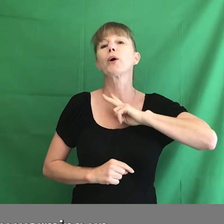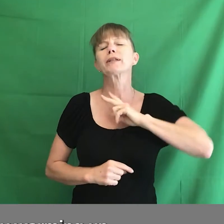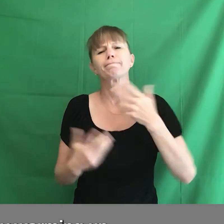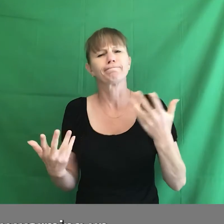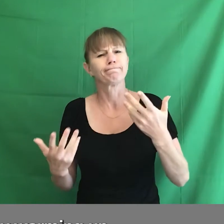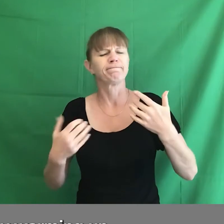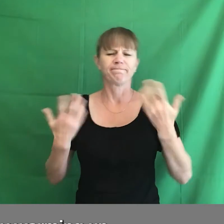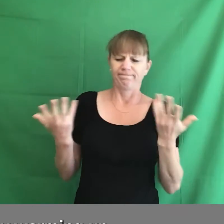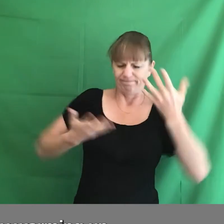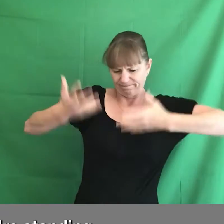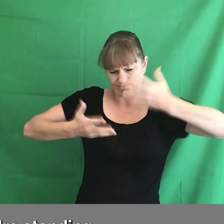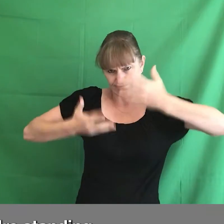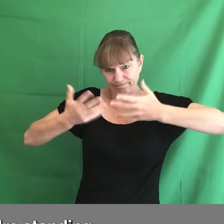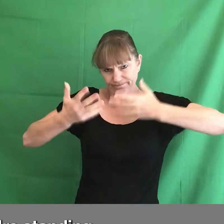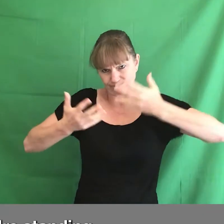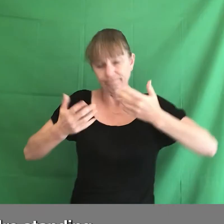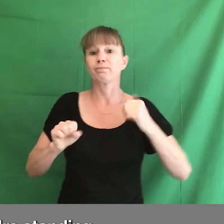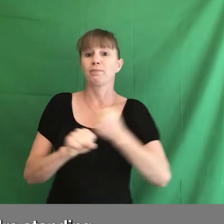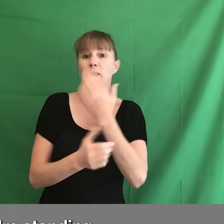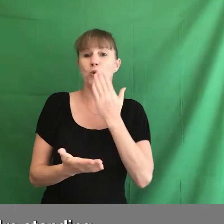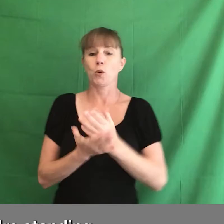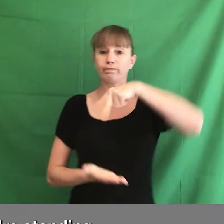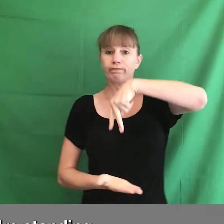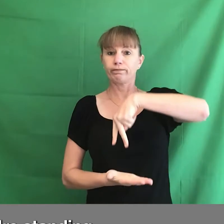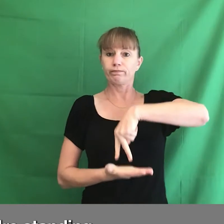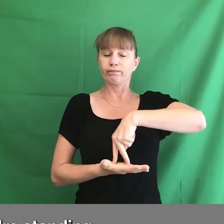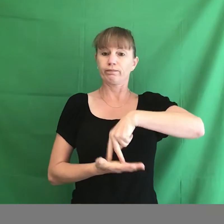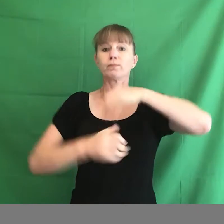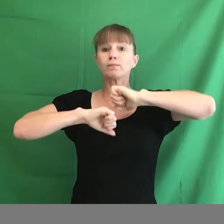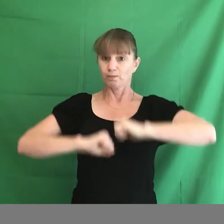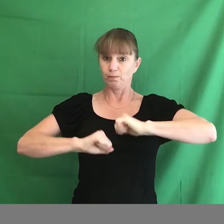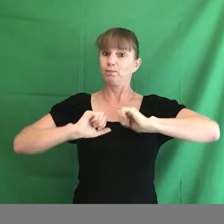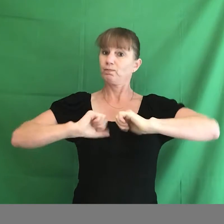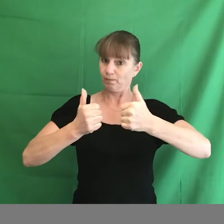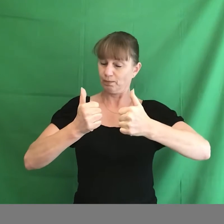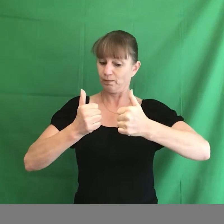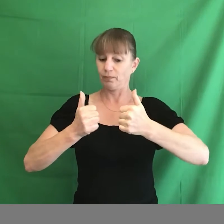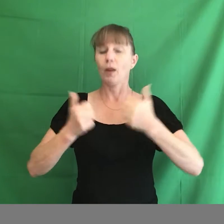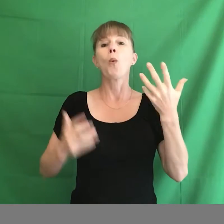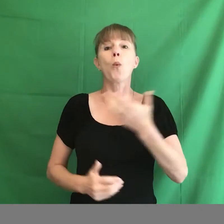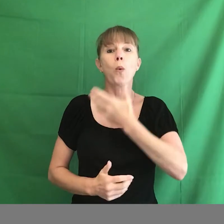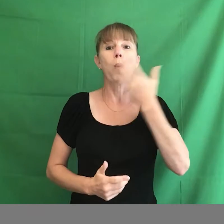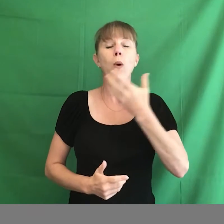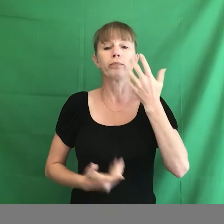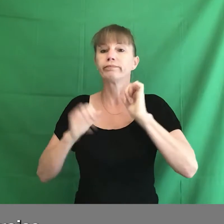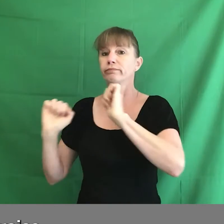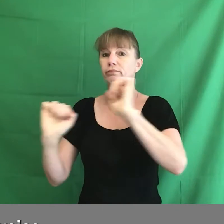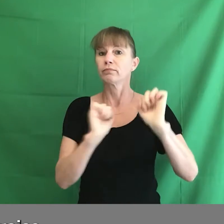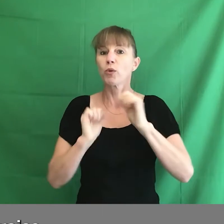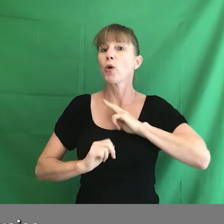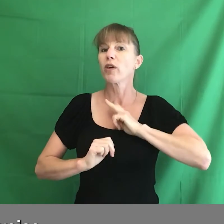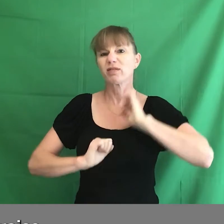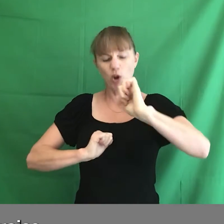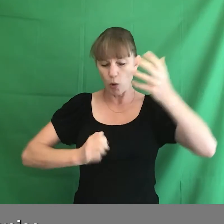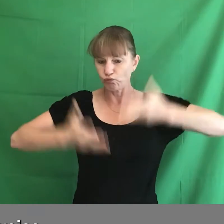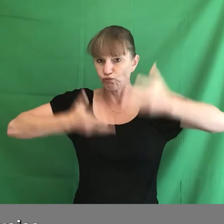voices ready for singing. So make sure that you're standing or sitting really nice and tall. Warm-ups are for you, they're for your